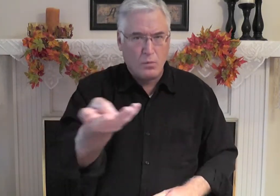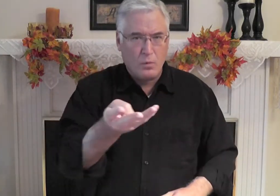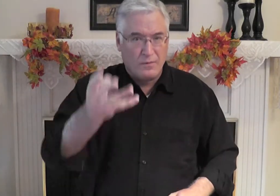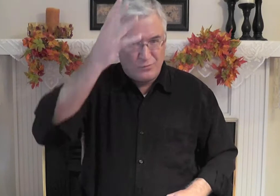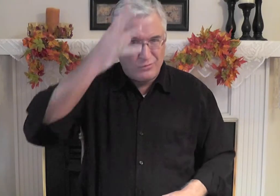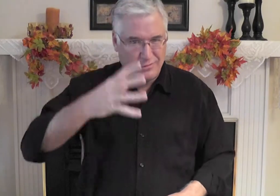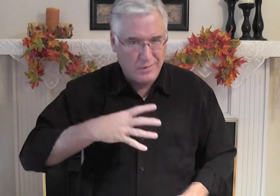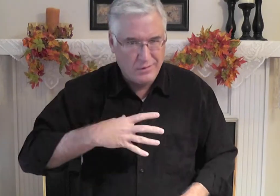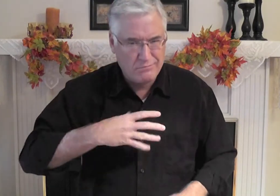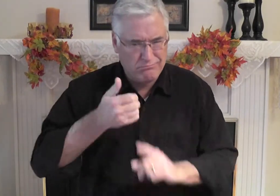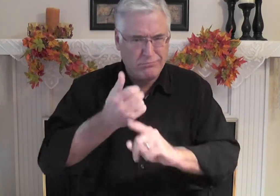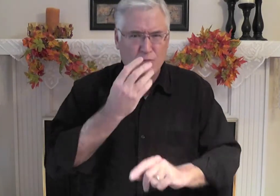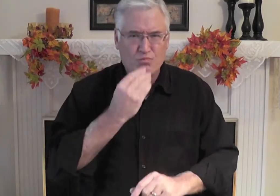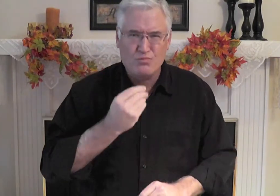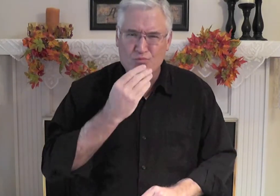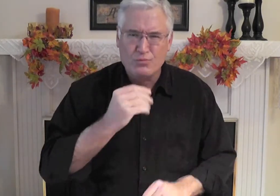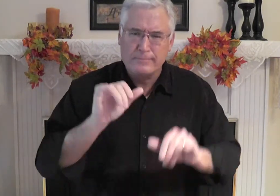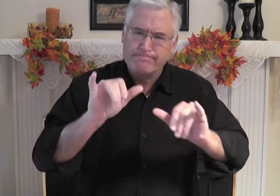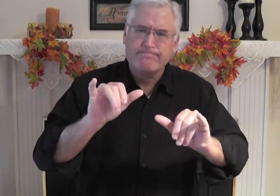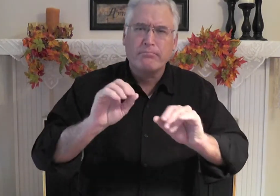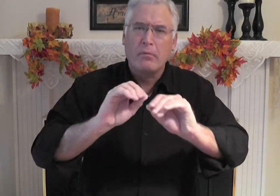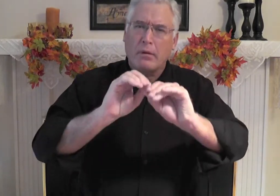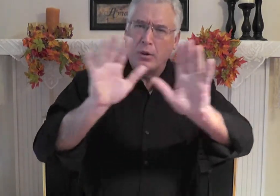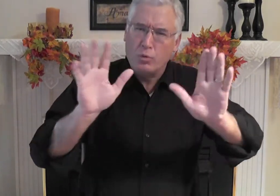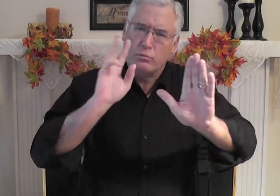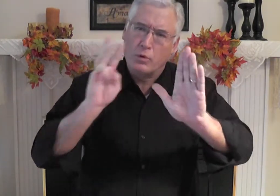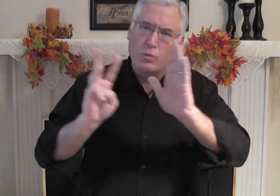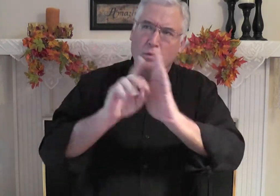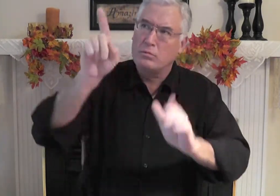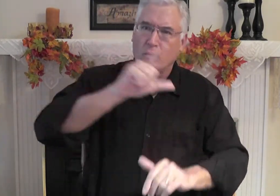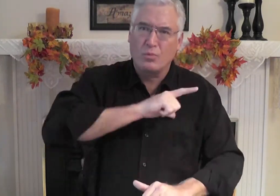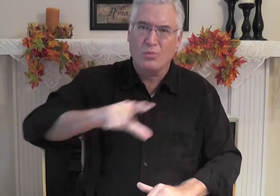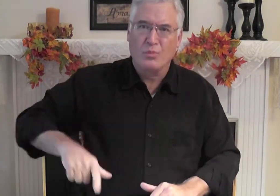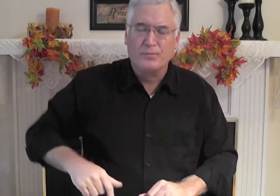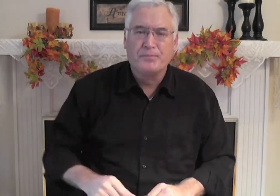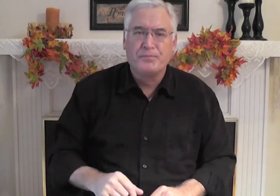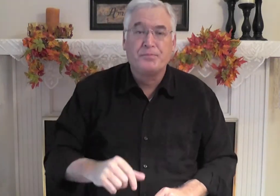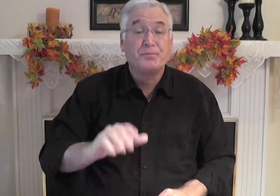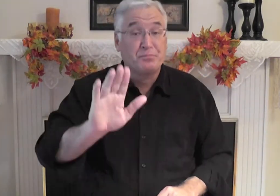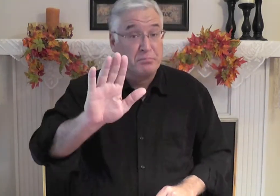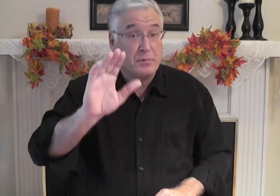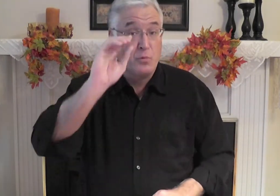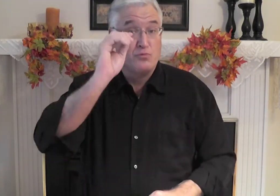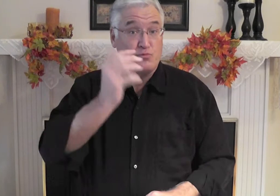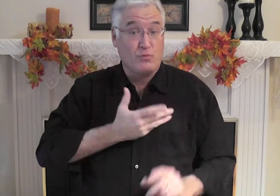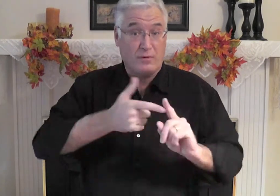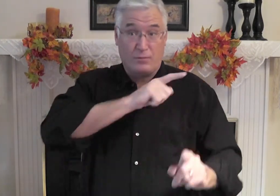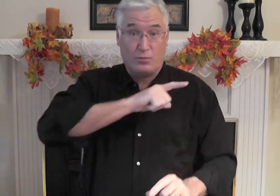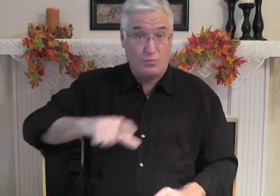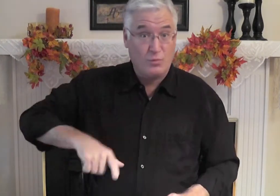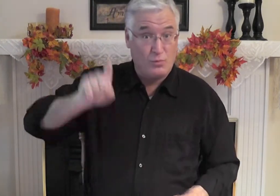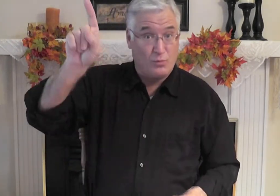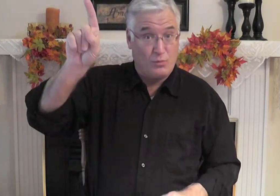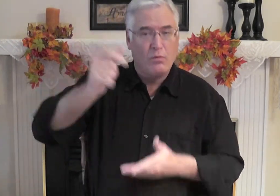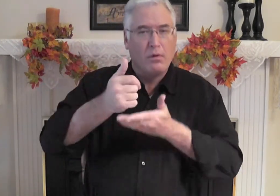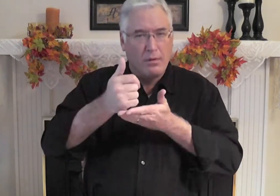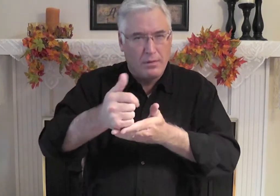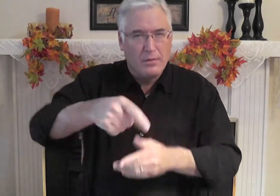there were problems for the four men. They were Jewish, and they wanted to have a clear witness for the Lord. And by the grace